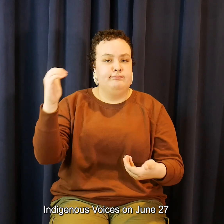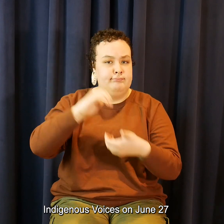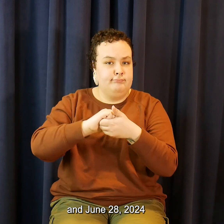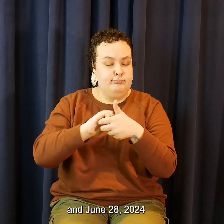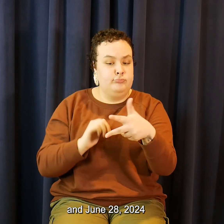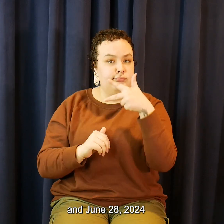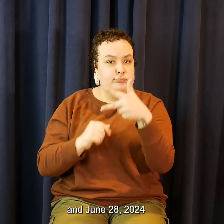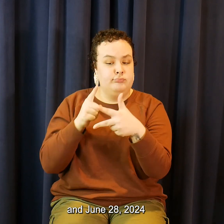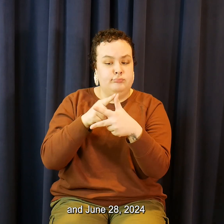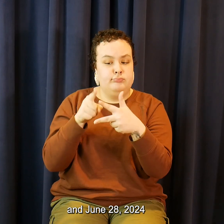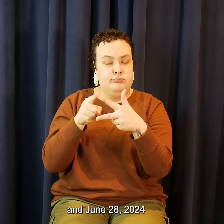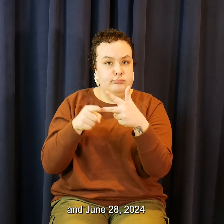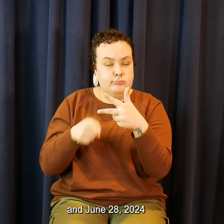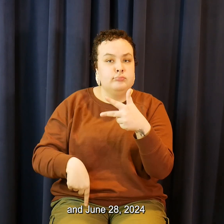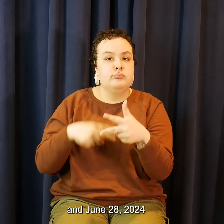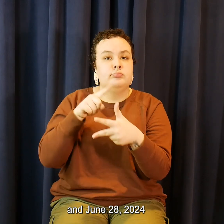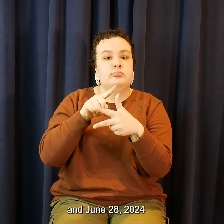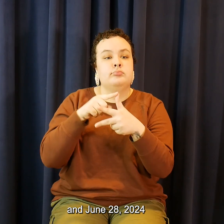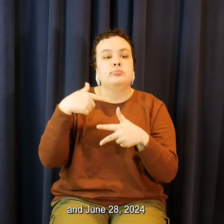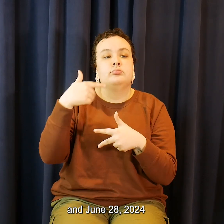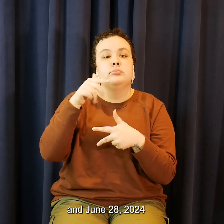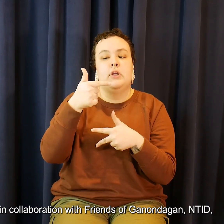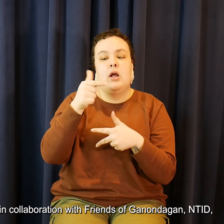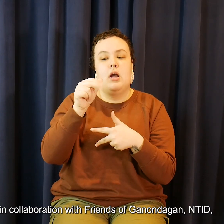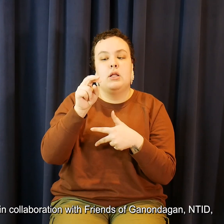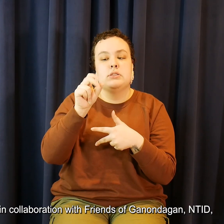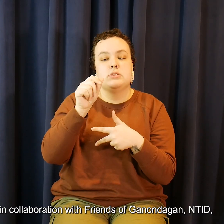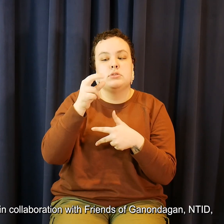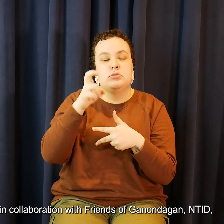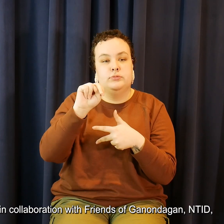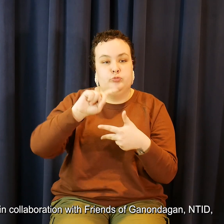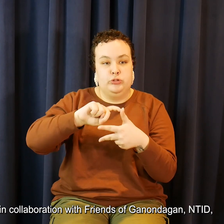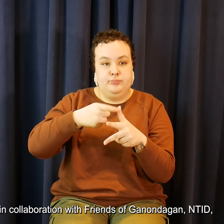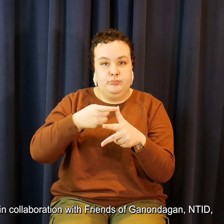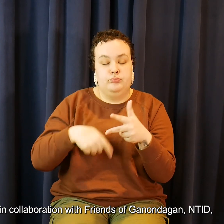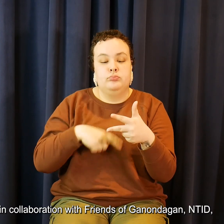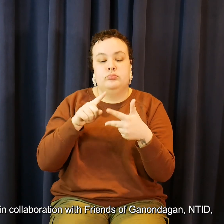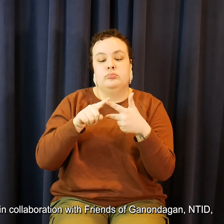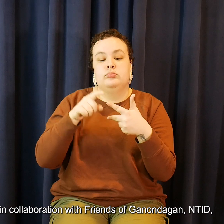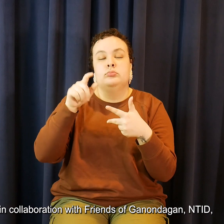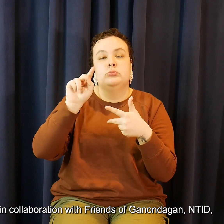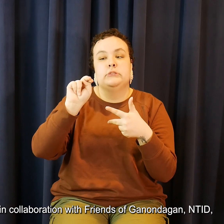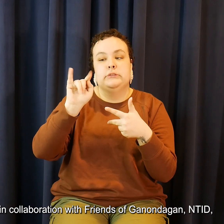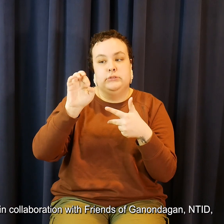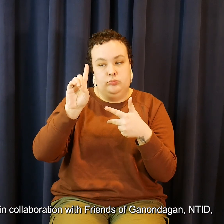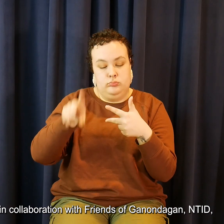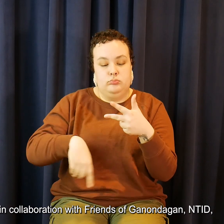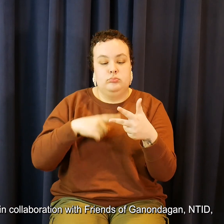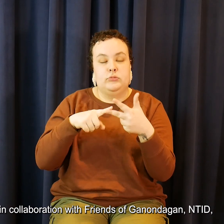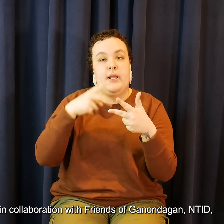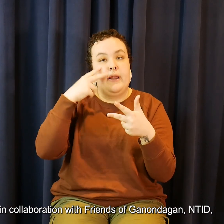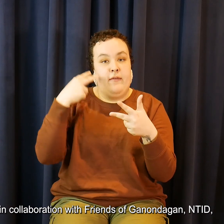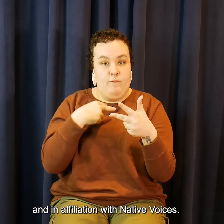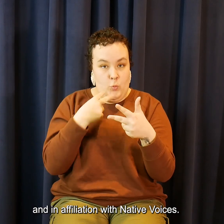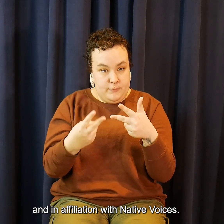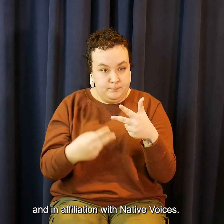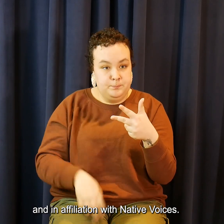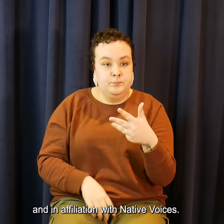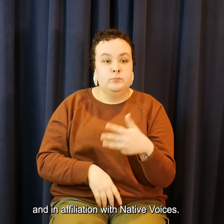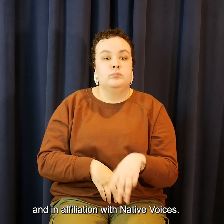and June 28, 2024, in collaboration with Friends of Ganondagan, NTID, and in affiliation with